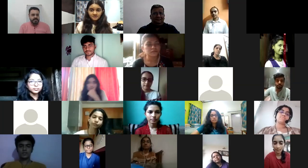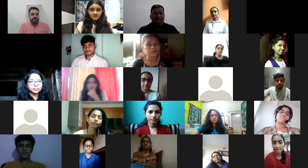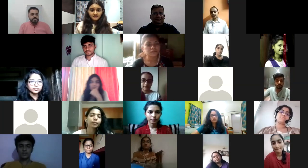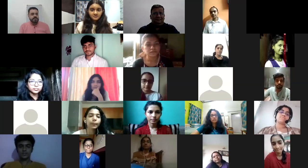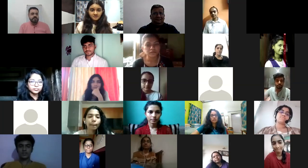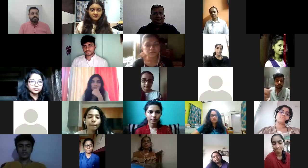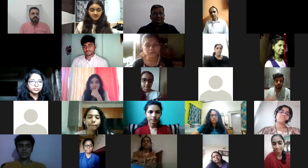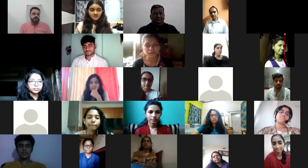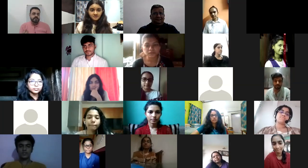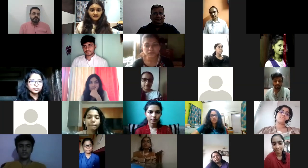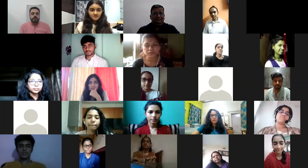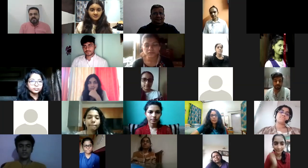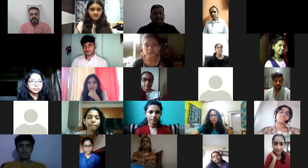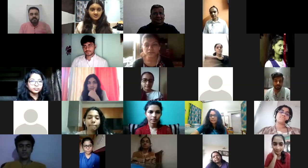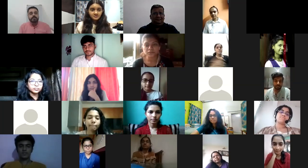So what is sign for morning?